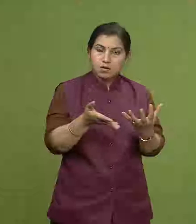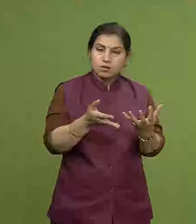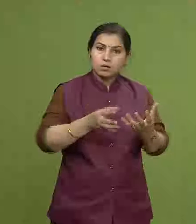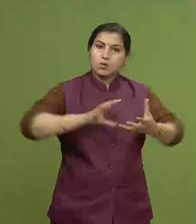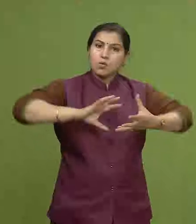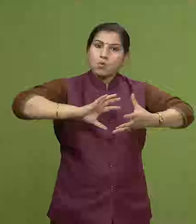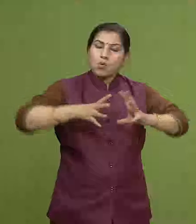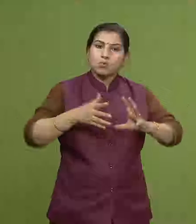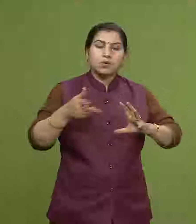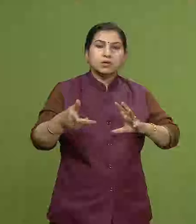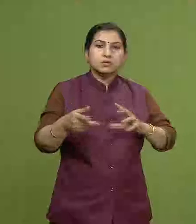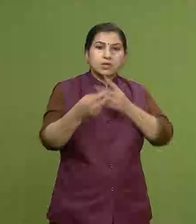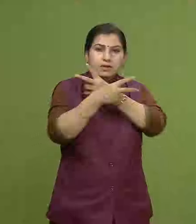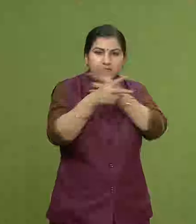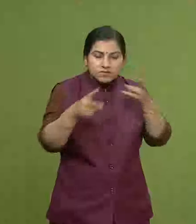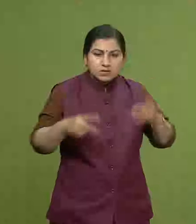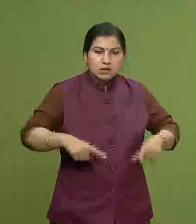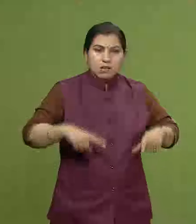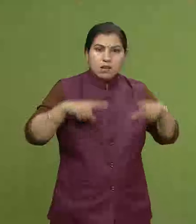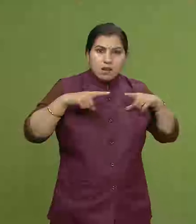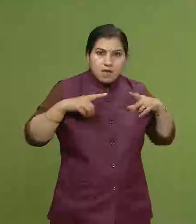in various aspects of life.